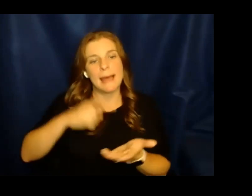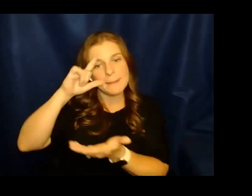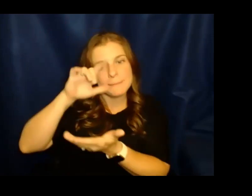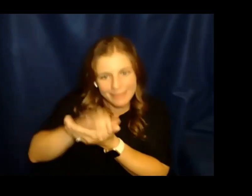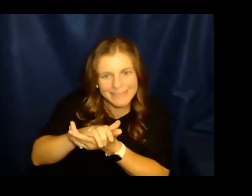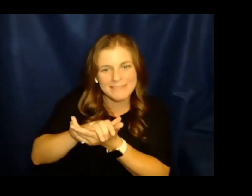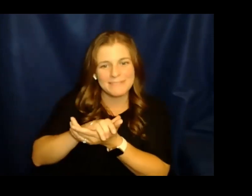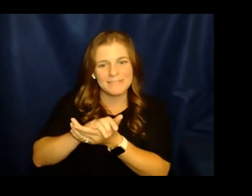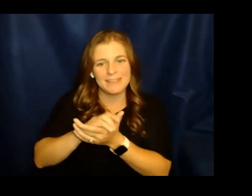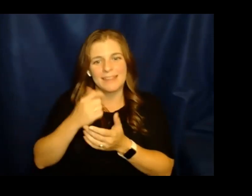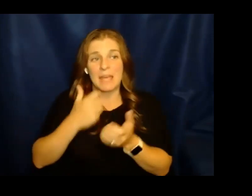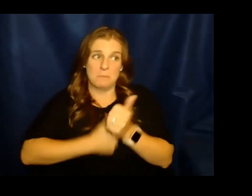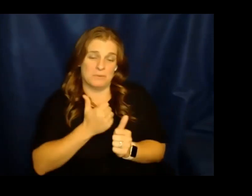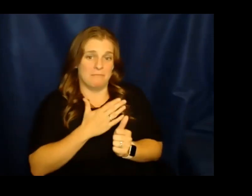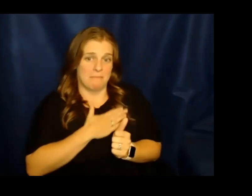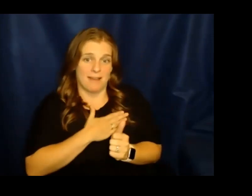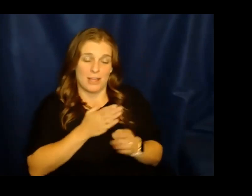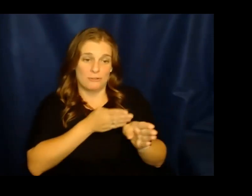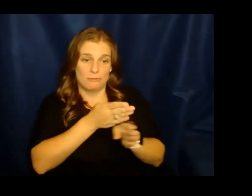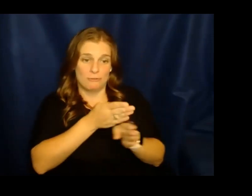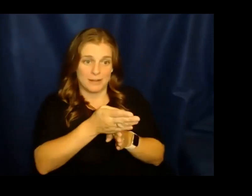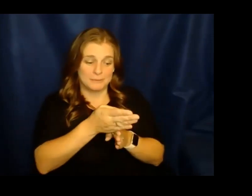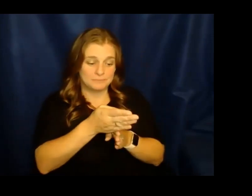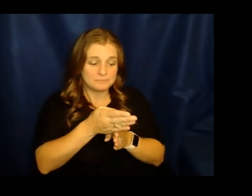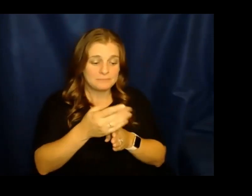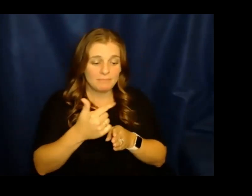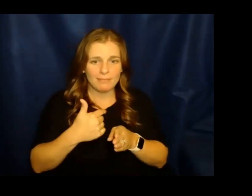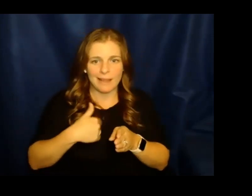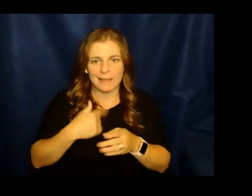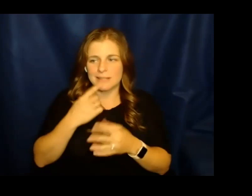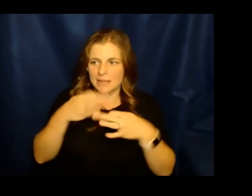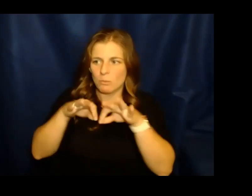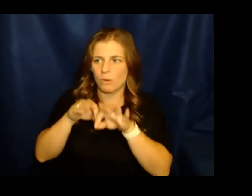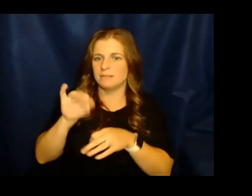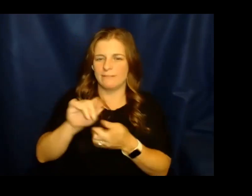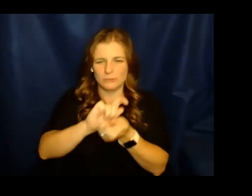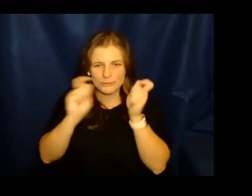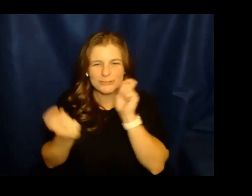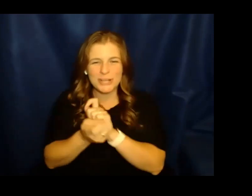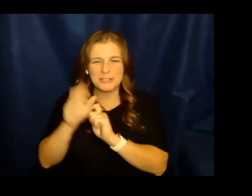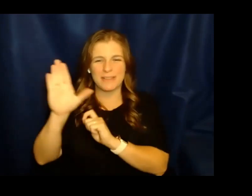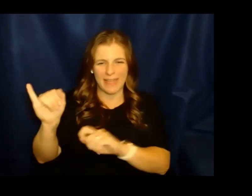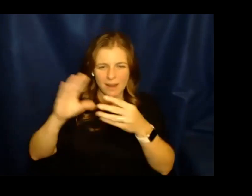good part of my career in the importance of changing the narrative,